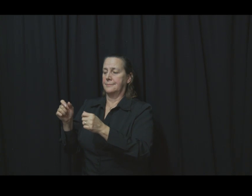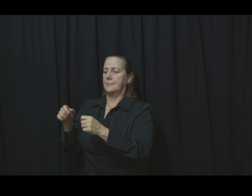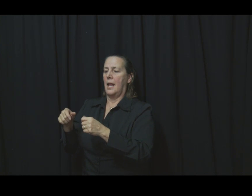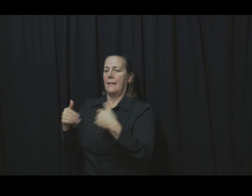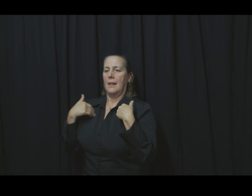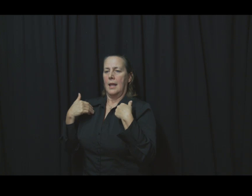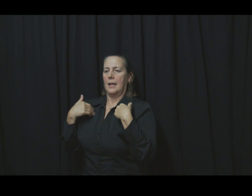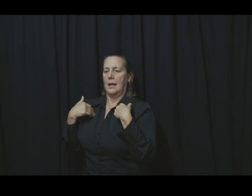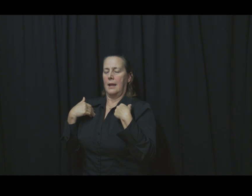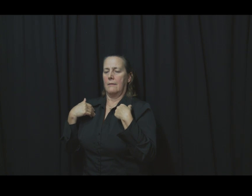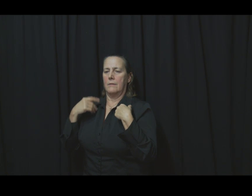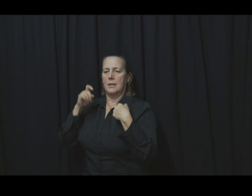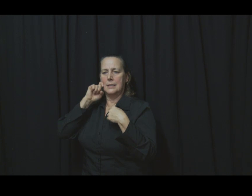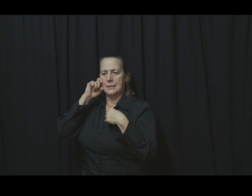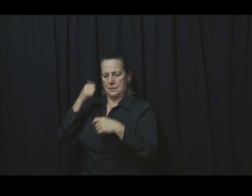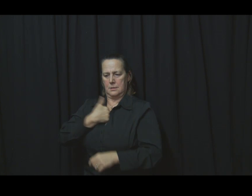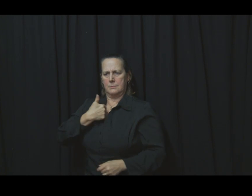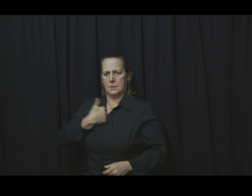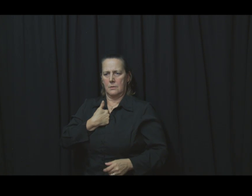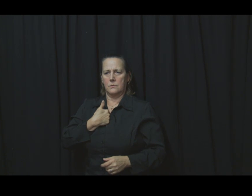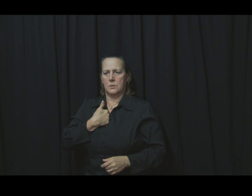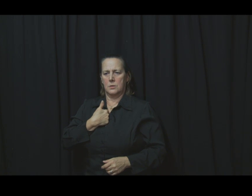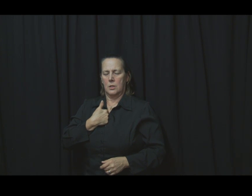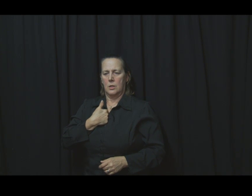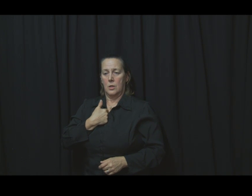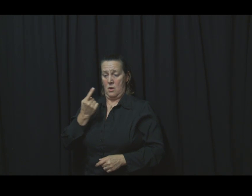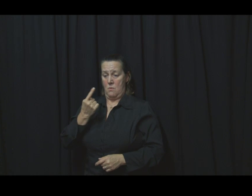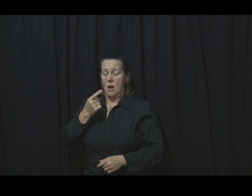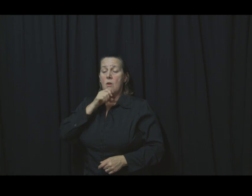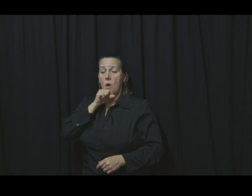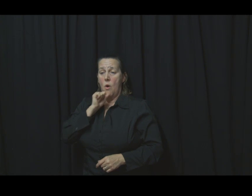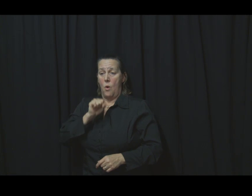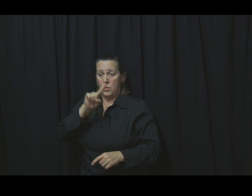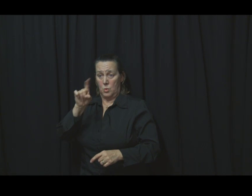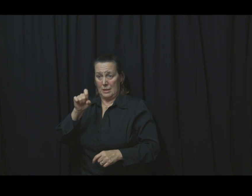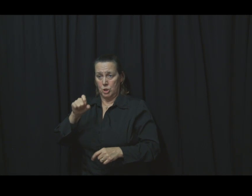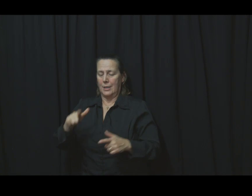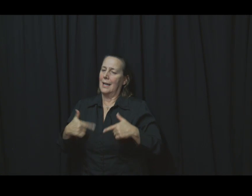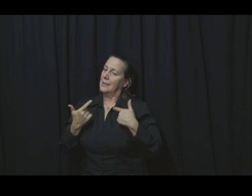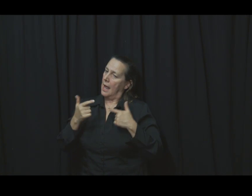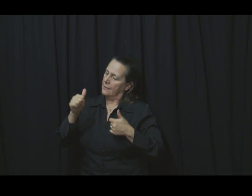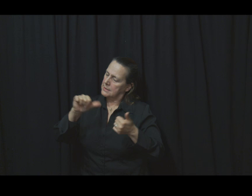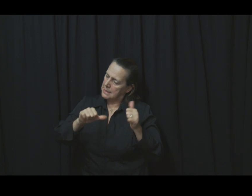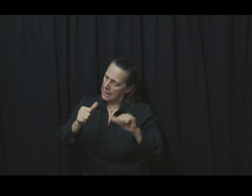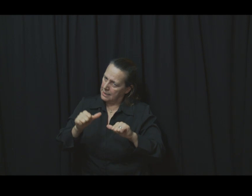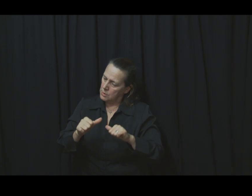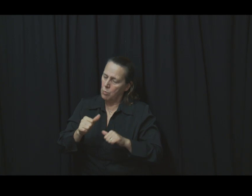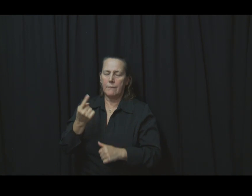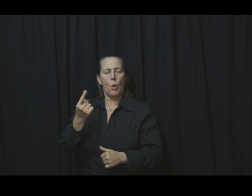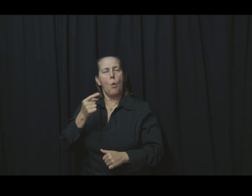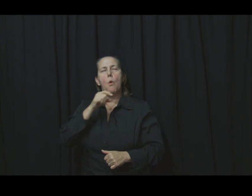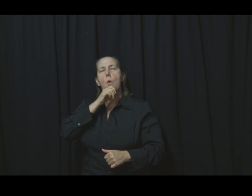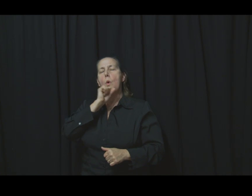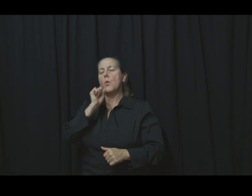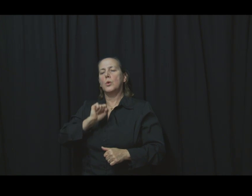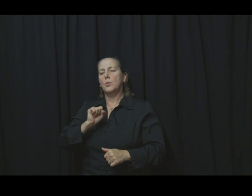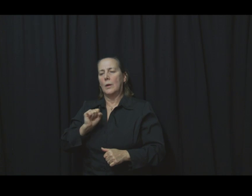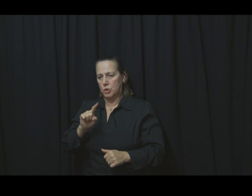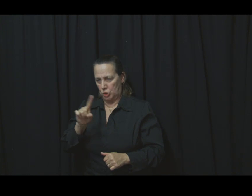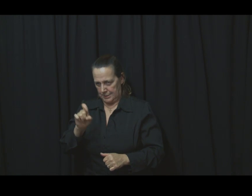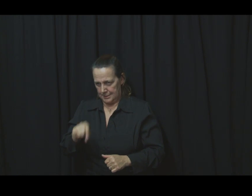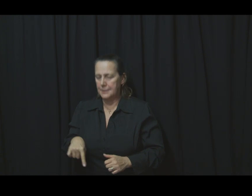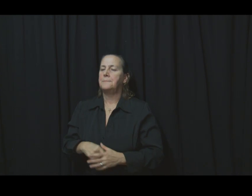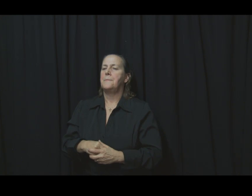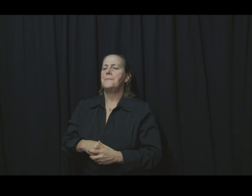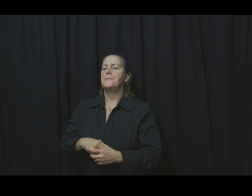sex with themselves. Now, one of the old questions in life science, everybody, one of the old sort of chin strokers, is